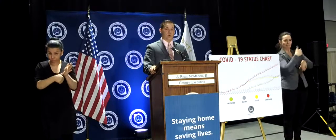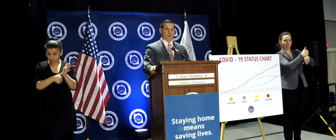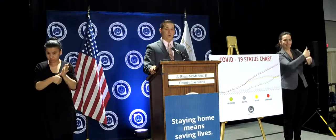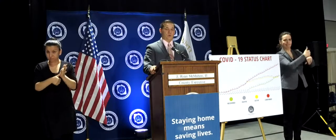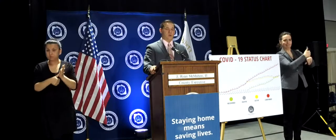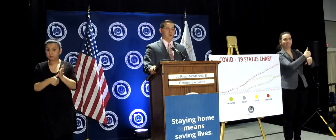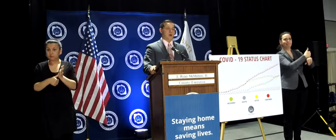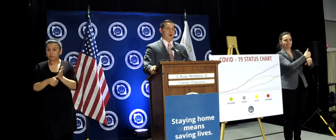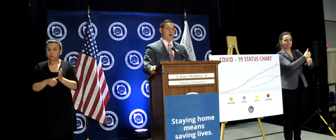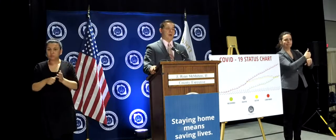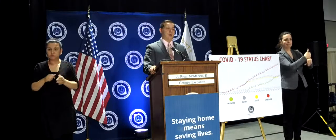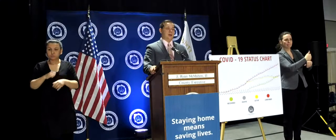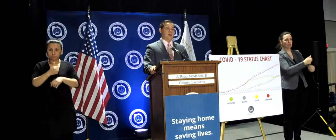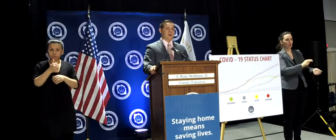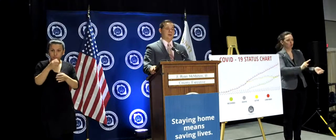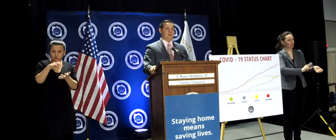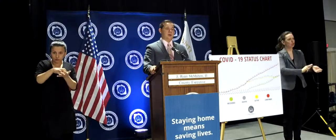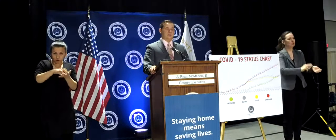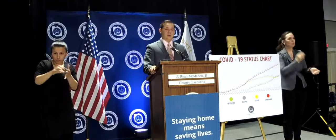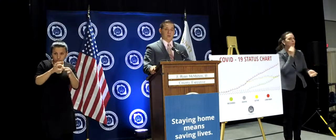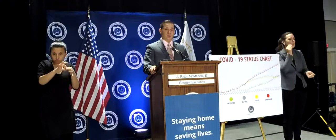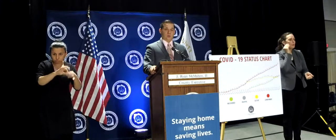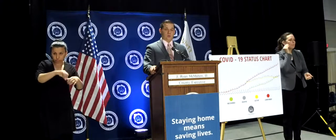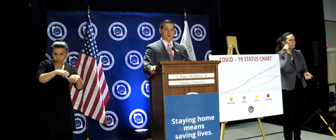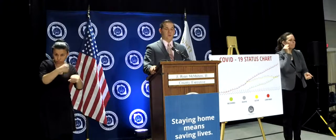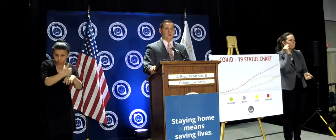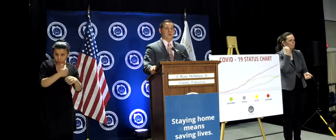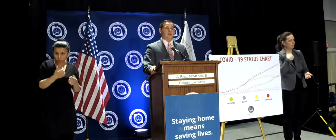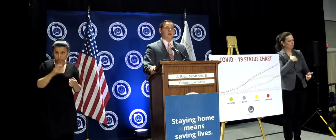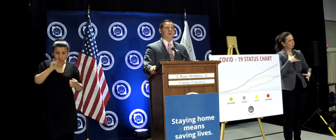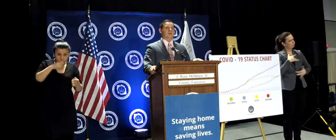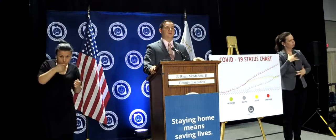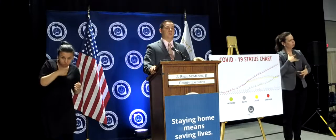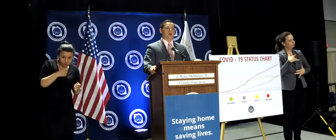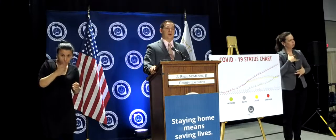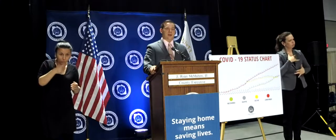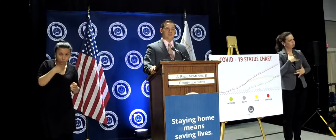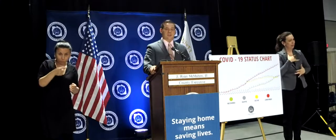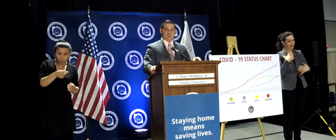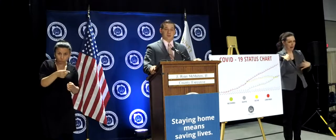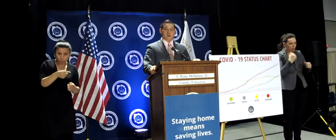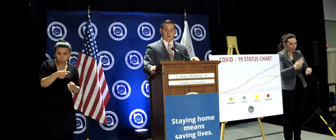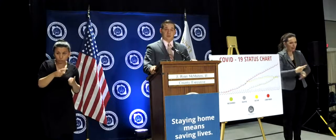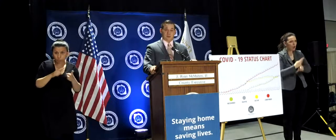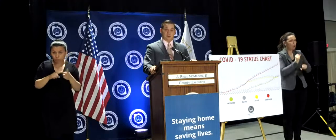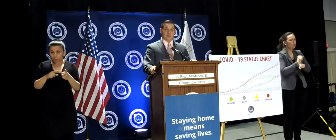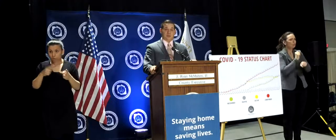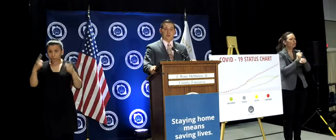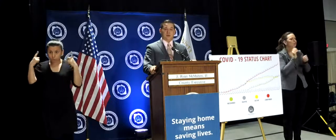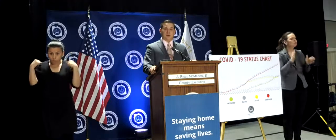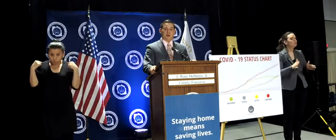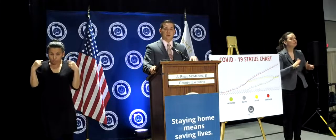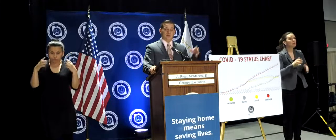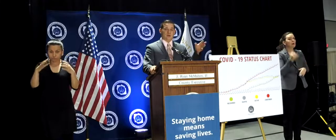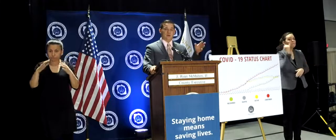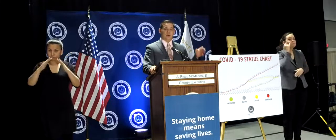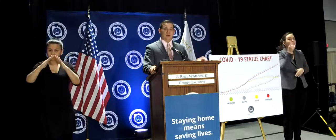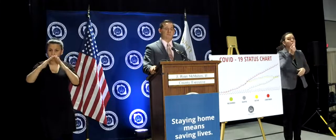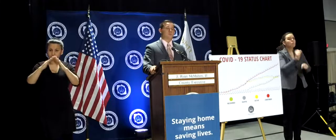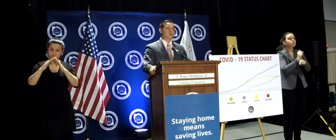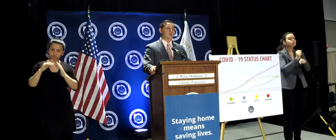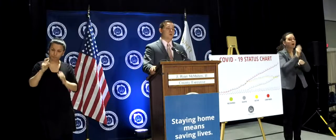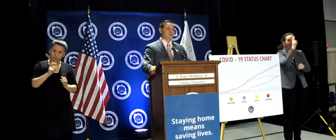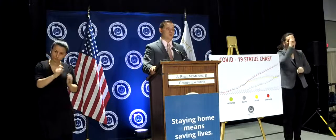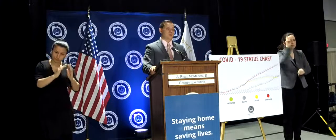home workers and healthcare workers. If you work at a hospital, it's easy to get tests right now because they're all doing